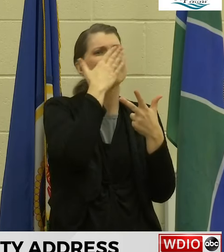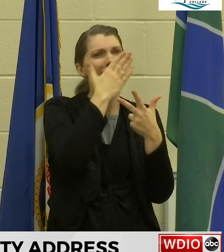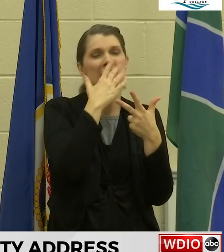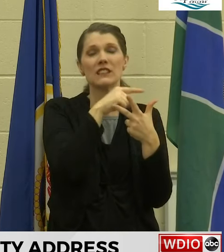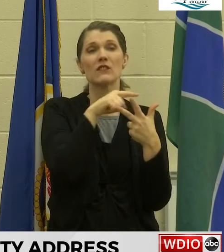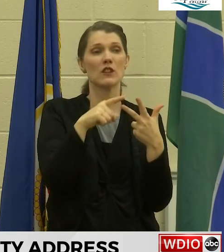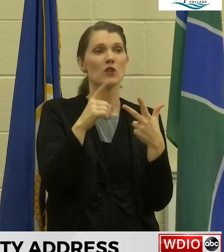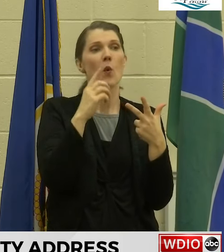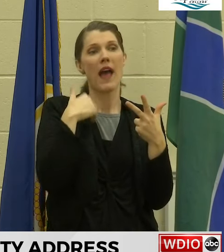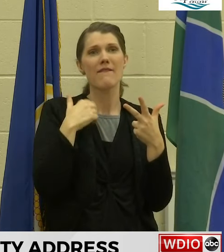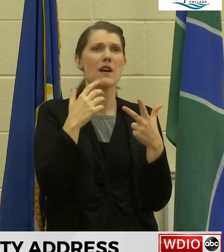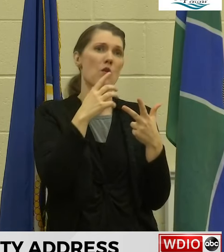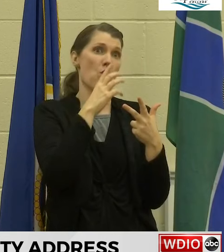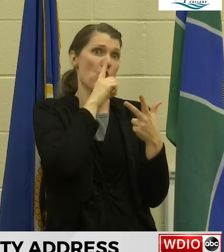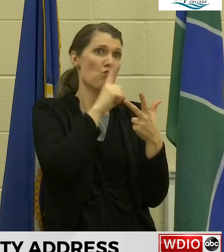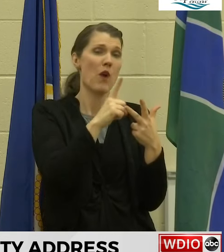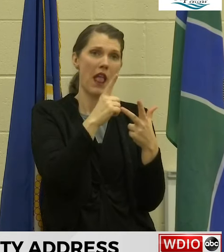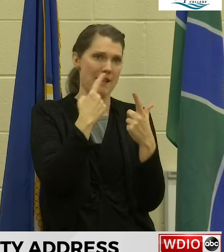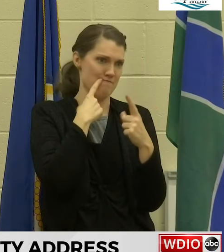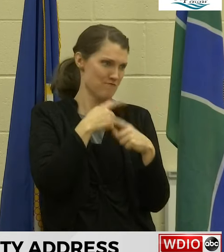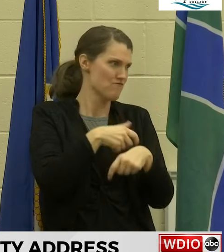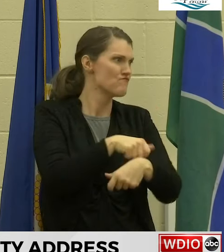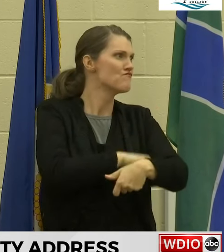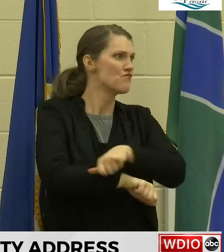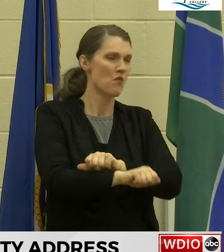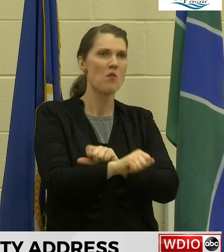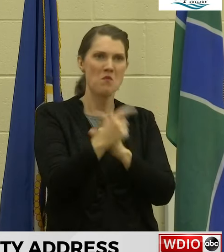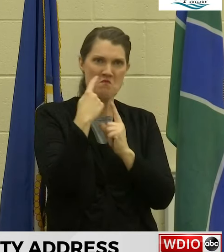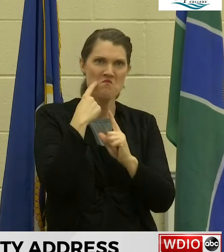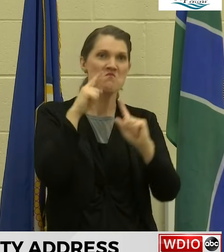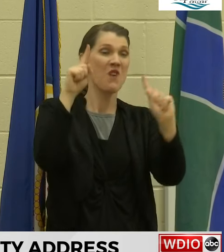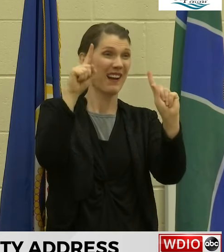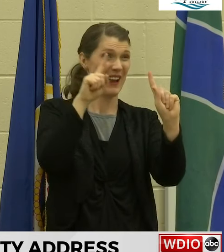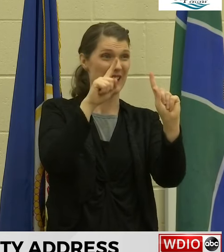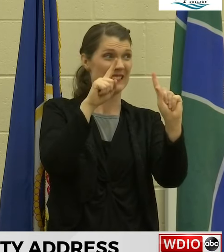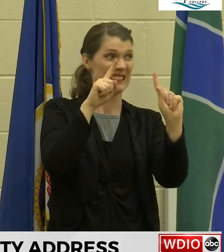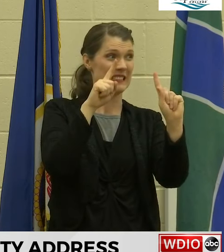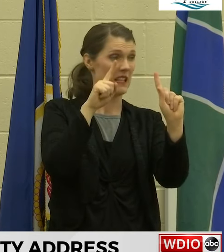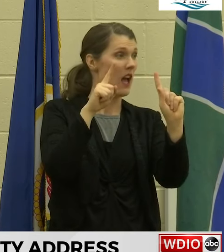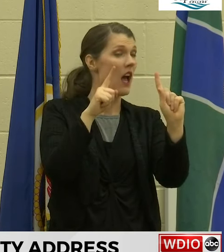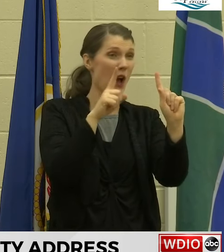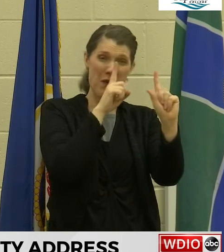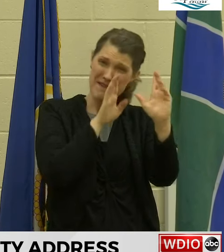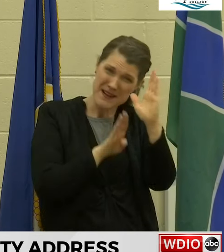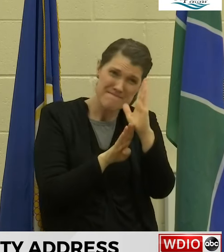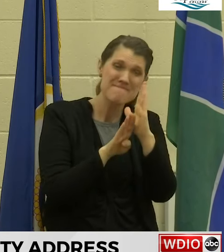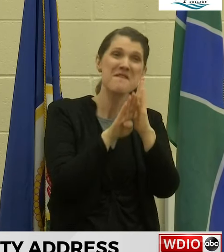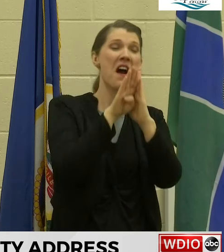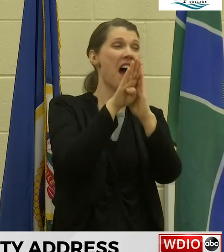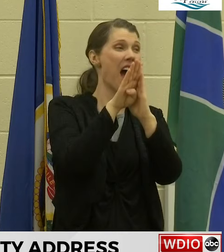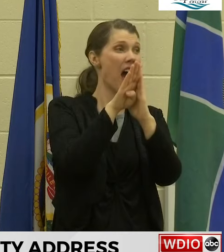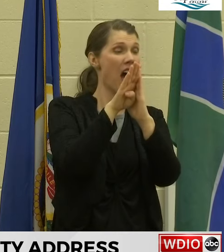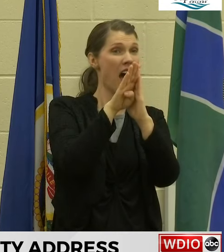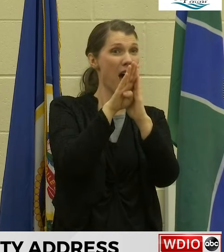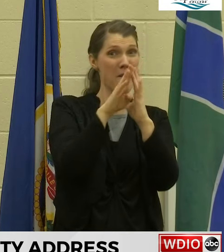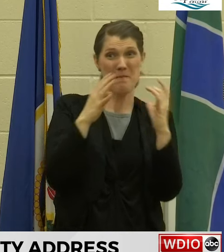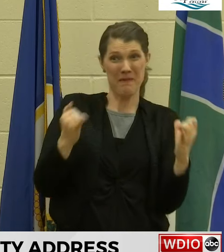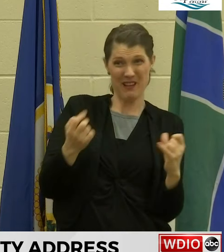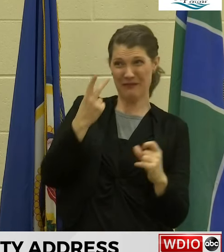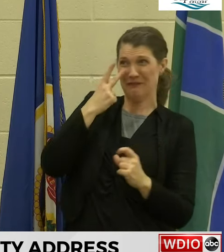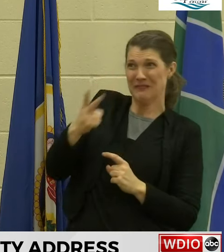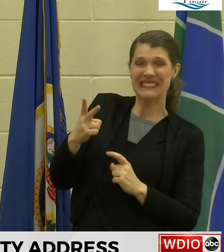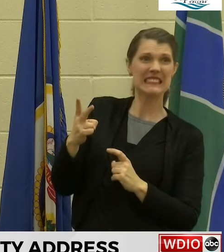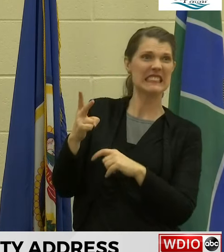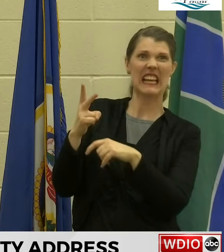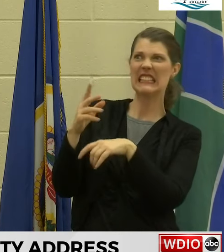have made real progress. And yet, science and the survivability of our